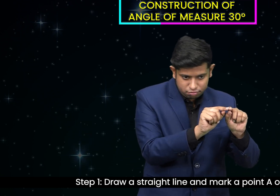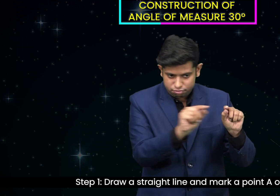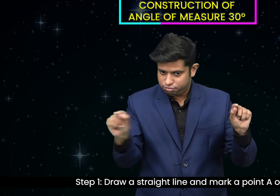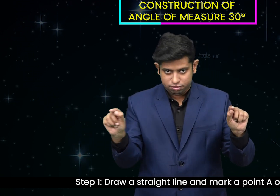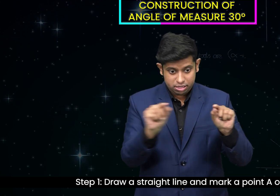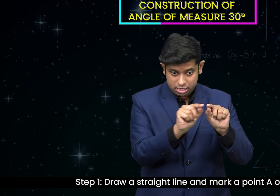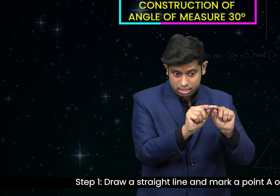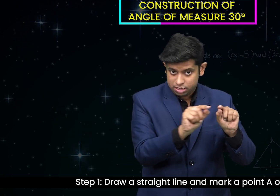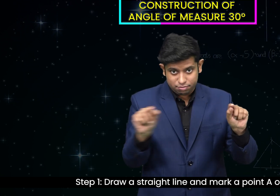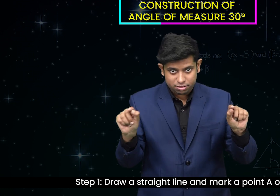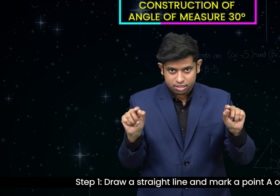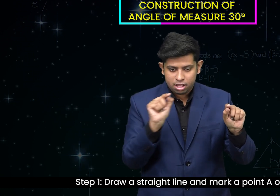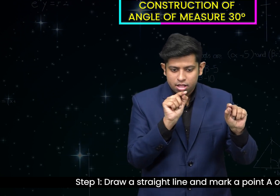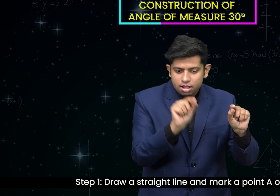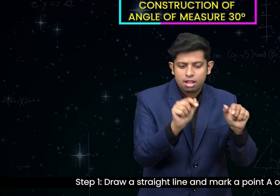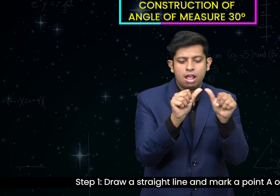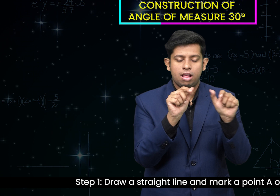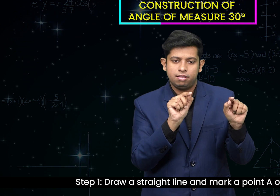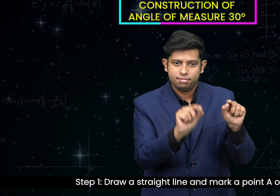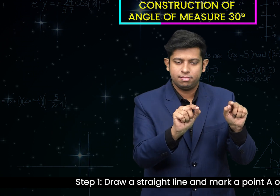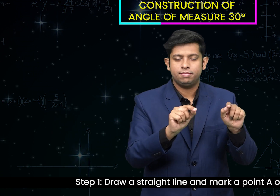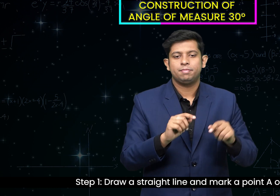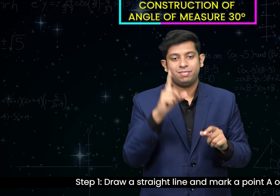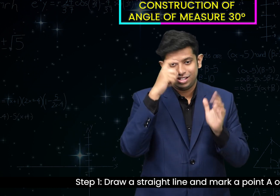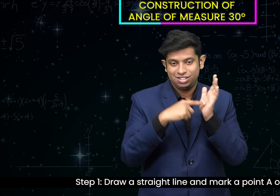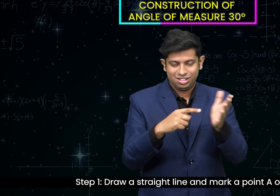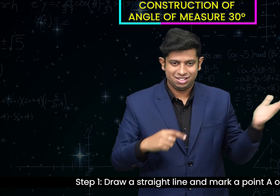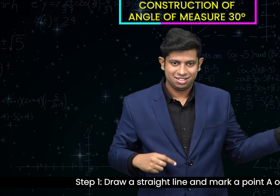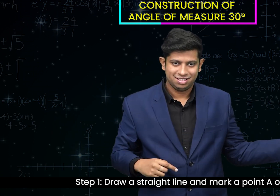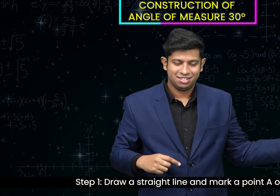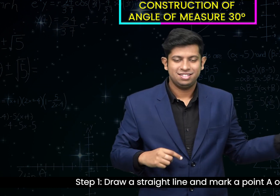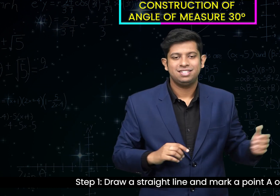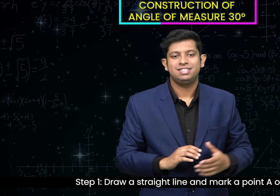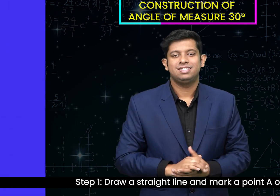and mark a point A on it.